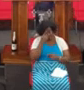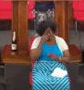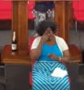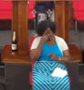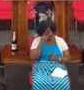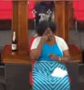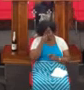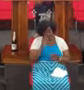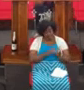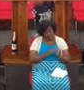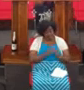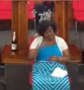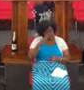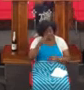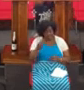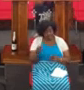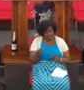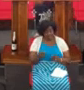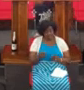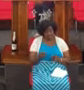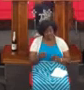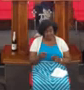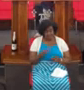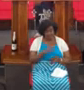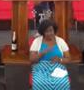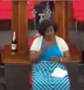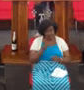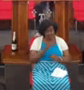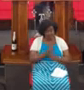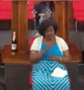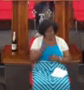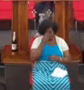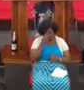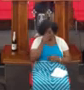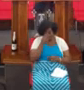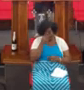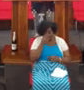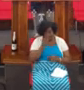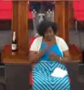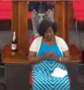And the Bible says he was in his right mind.